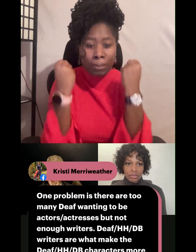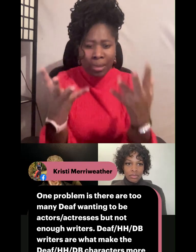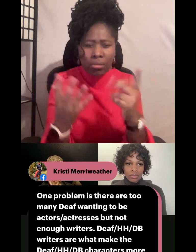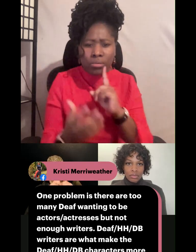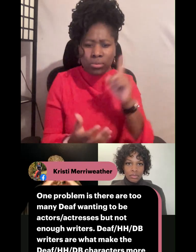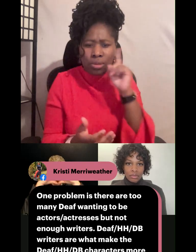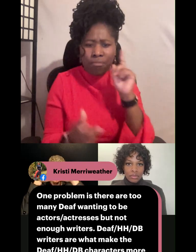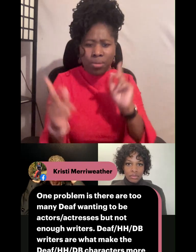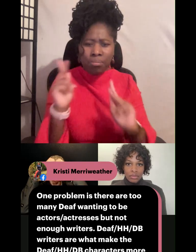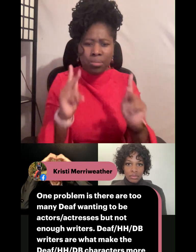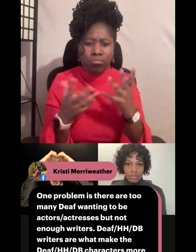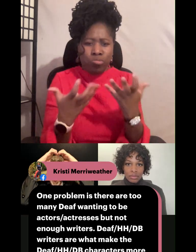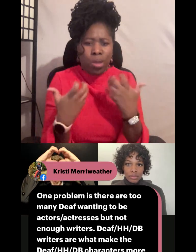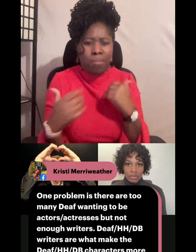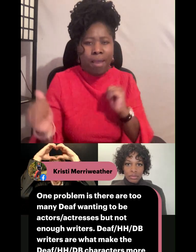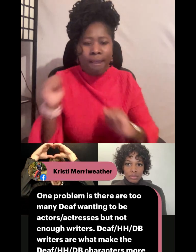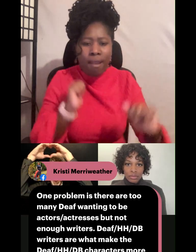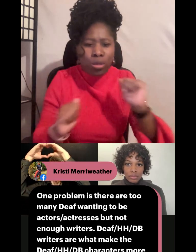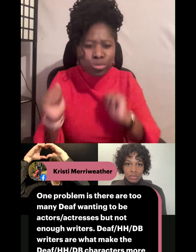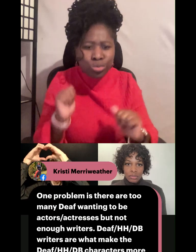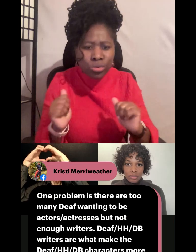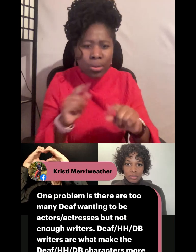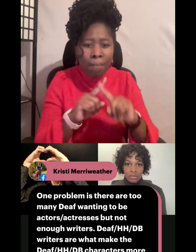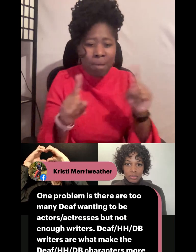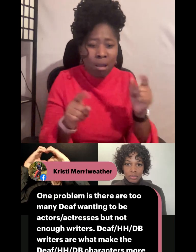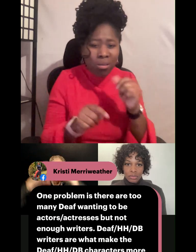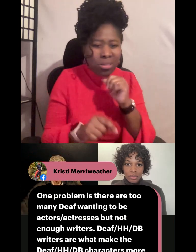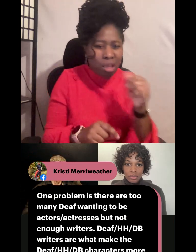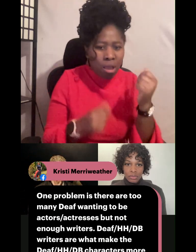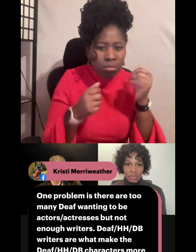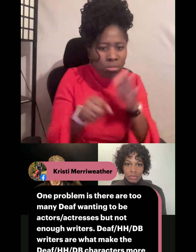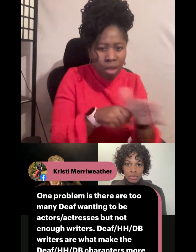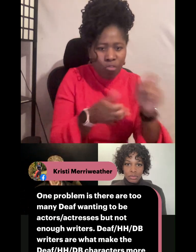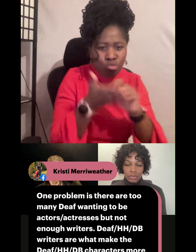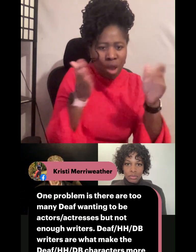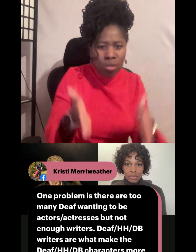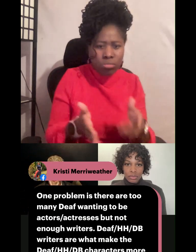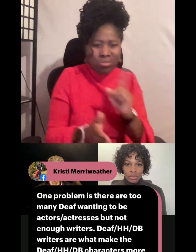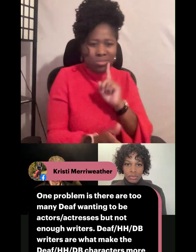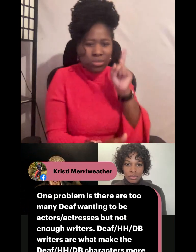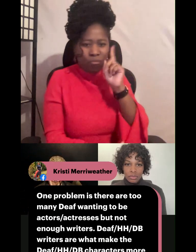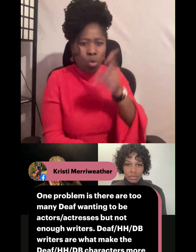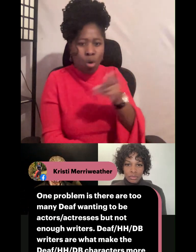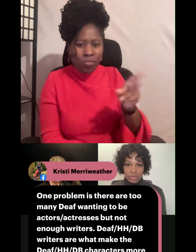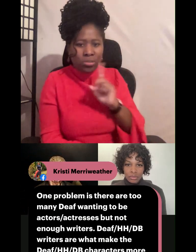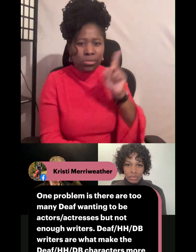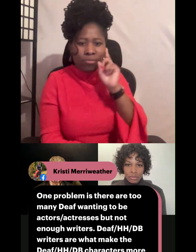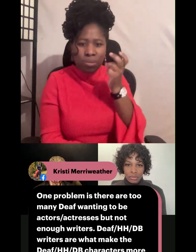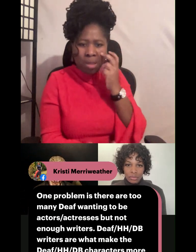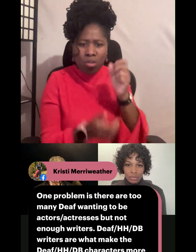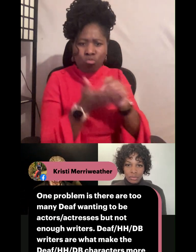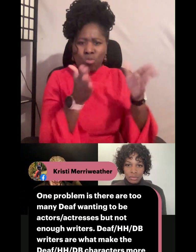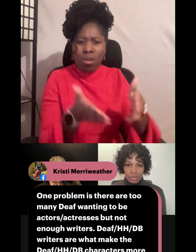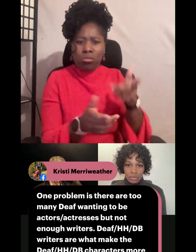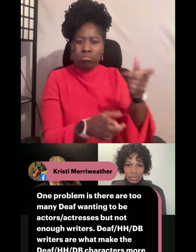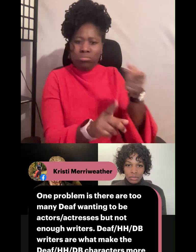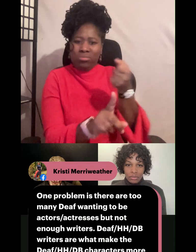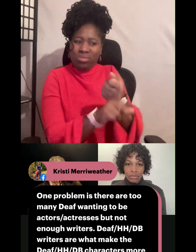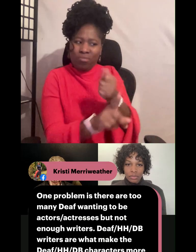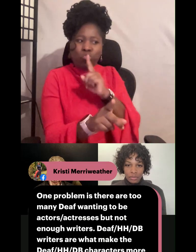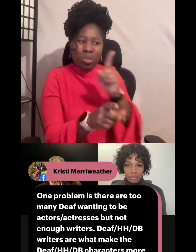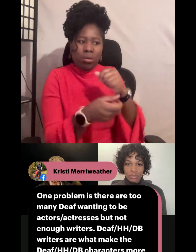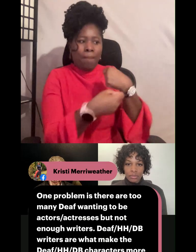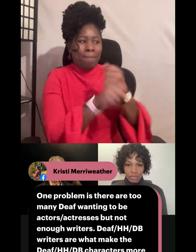Christy Mayweather said one of the problems there are too many deaf people wanting to become actors and actresses, but not enough